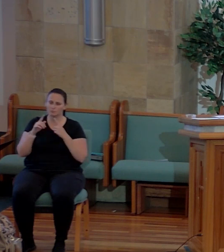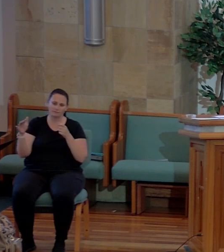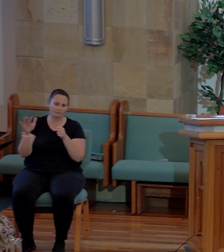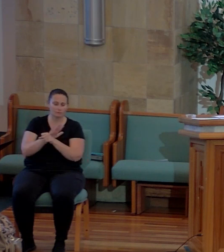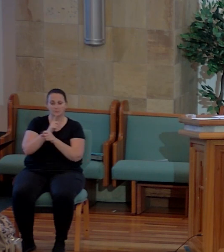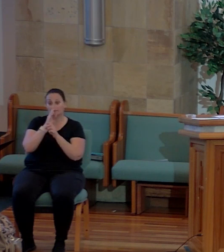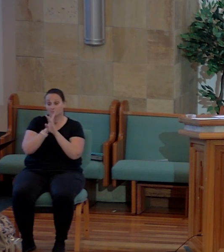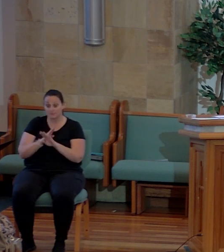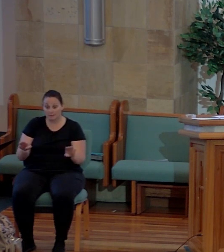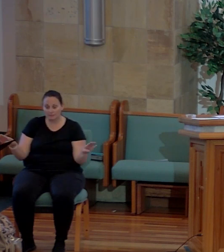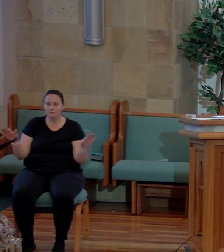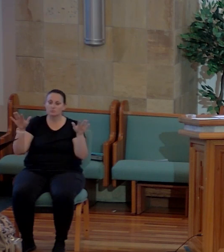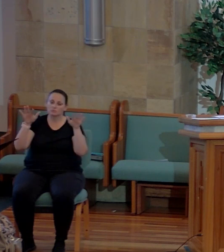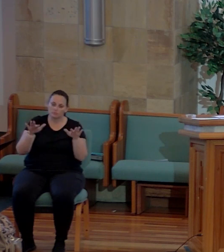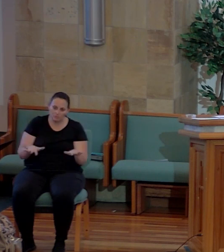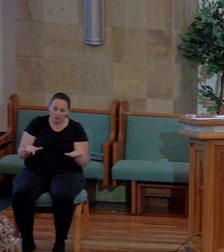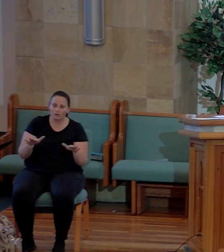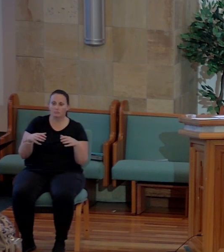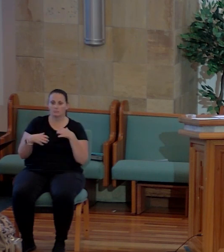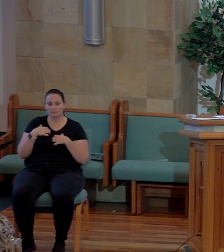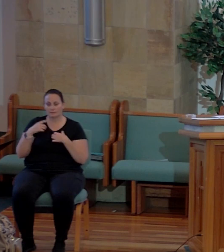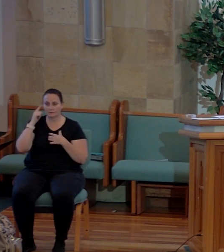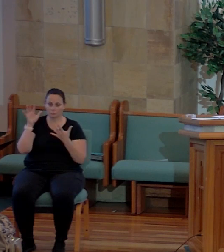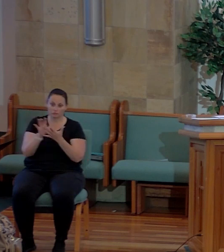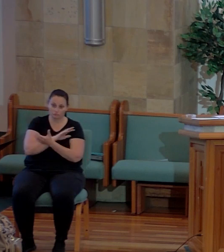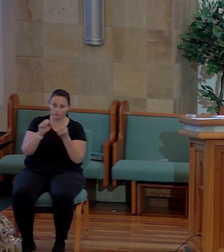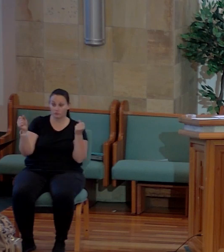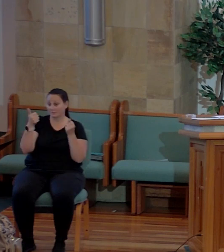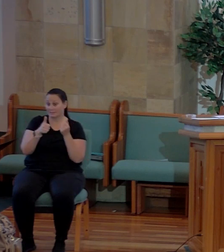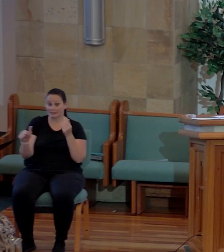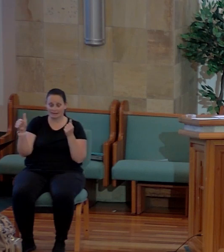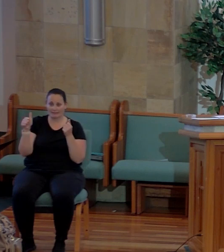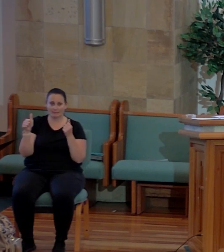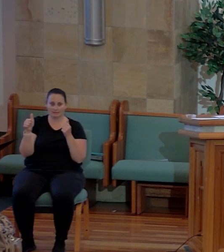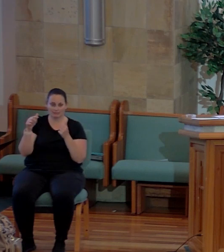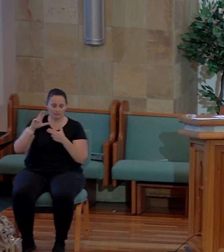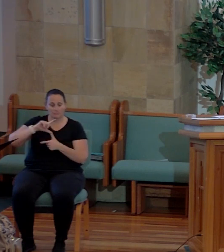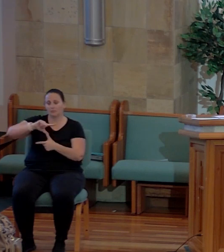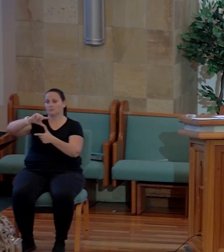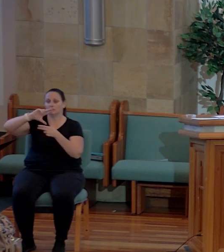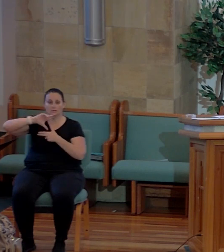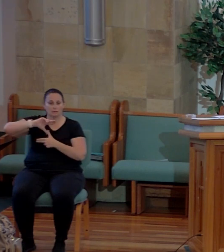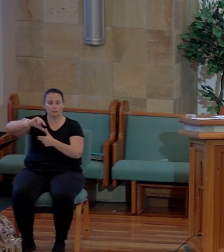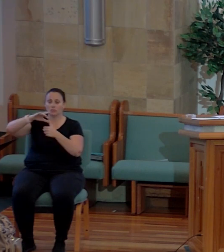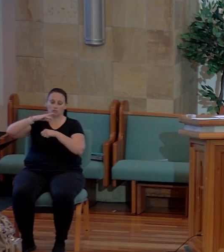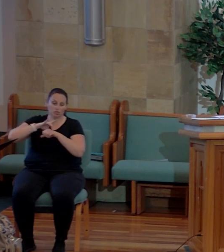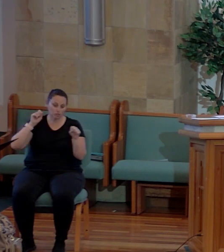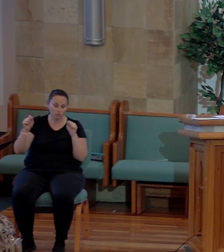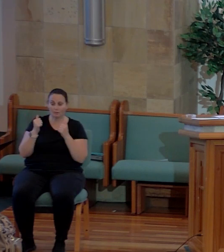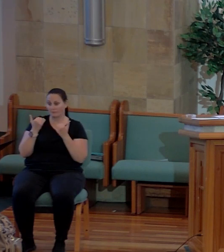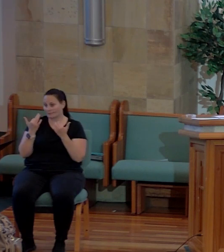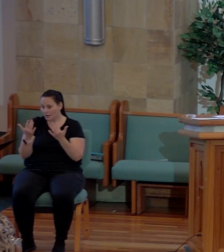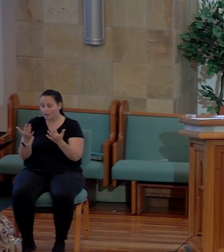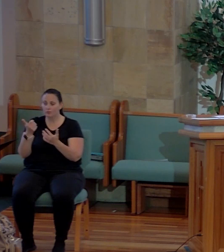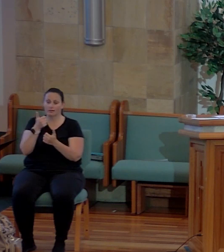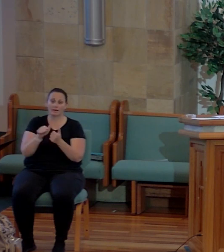silence. Calm the fury of destruction around any caught up in a tornado or hurricane, earthquake or fire,